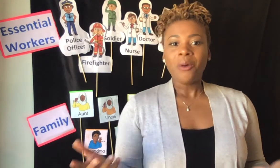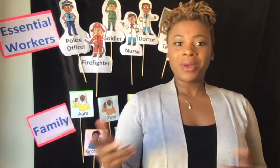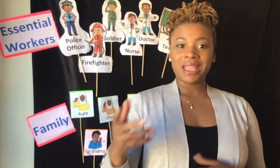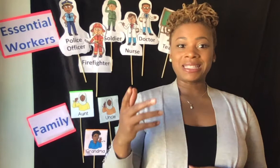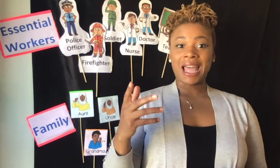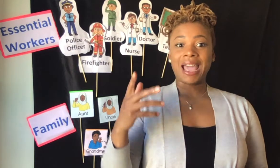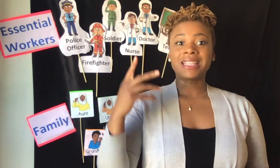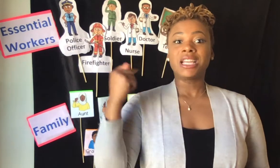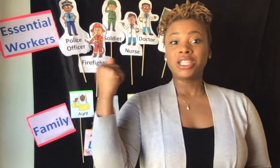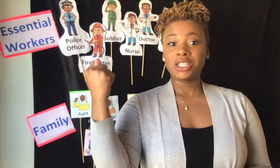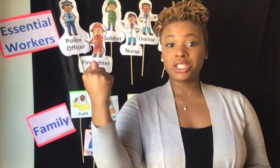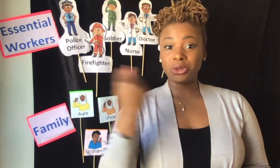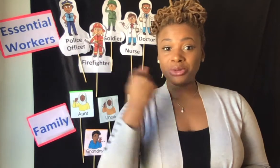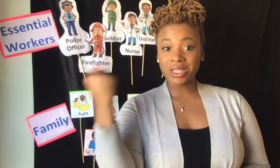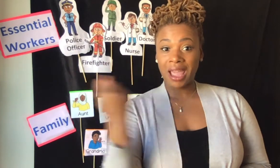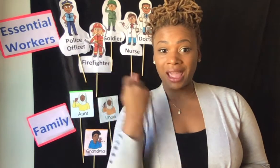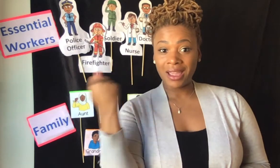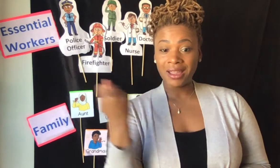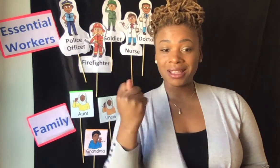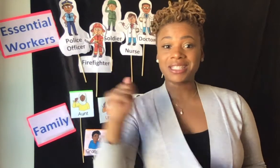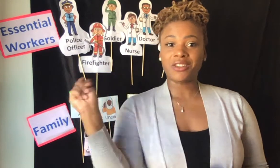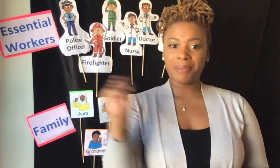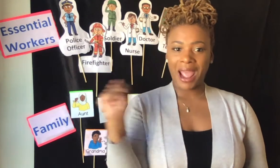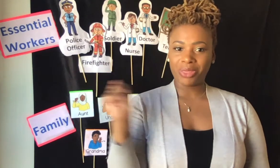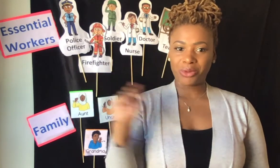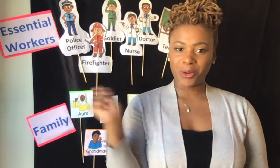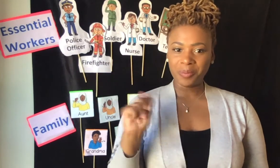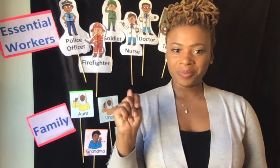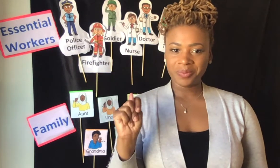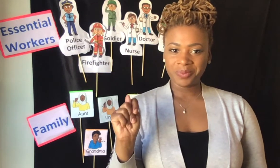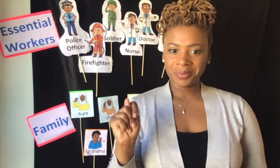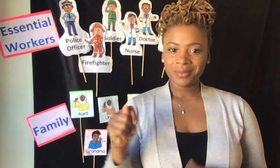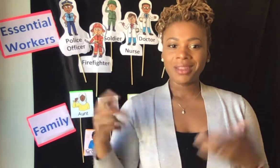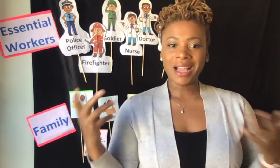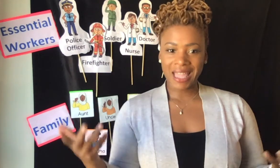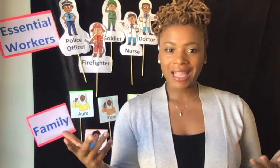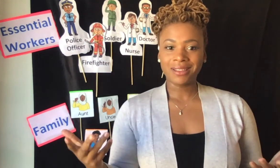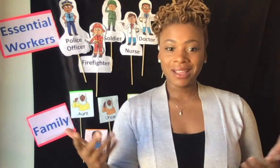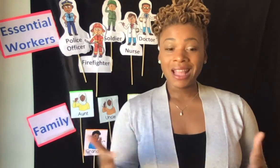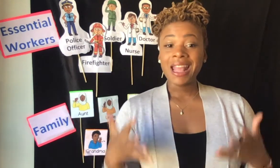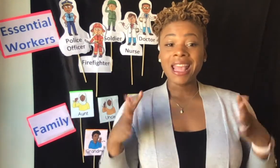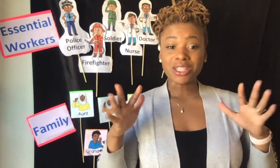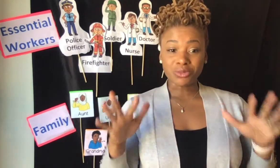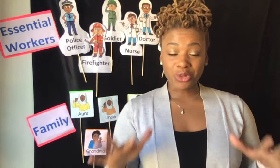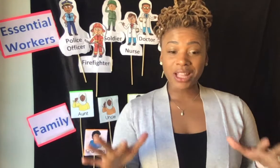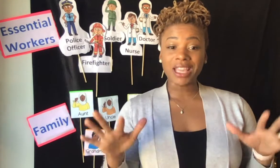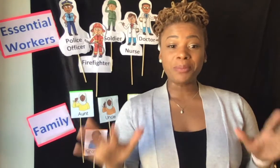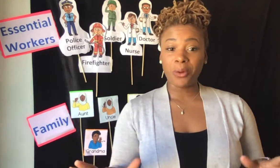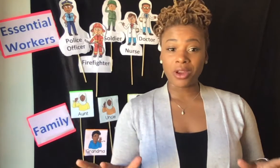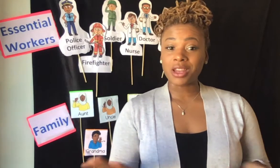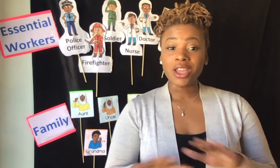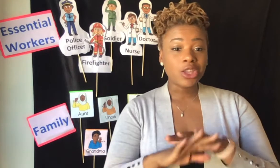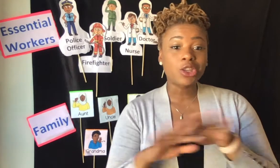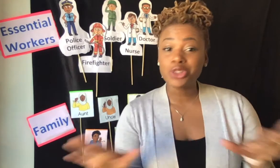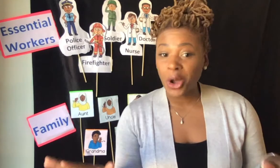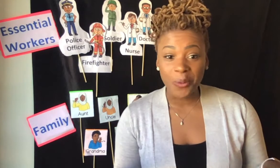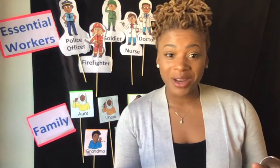they signed Tuesday instead of bathroom? Again, it's really important. You don't want to make